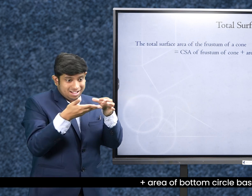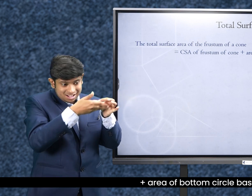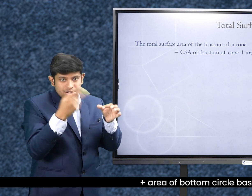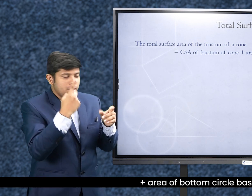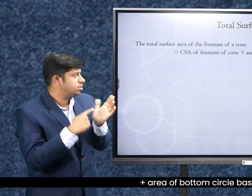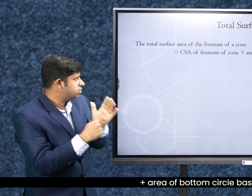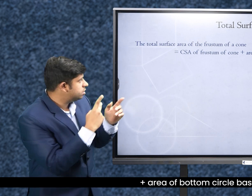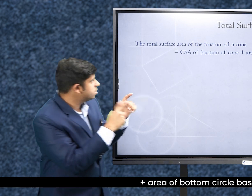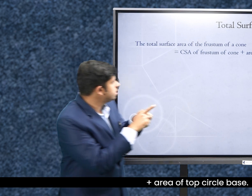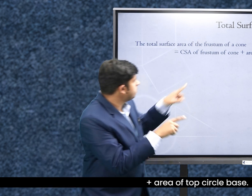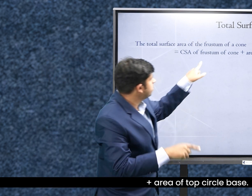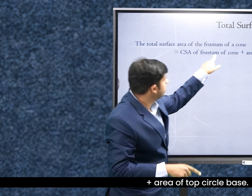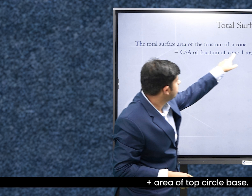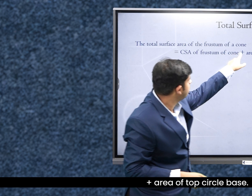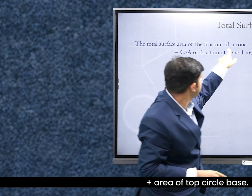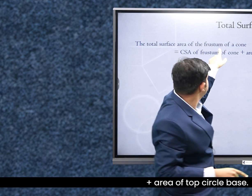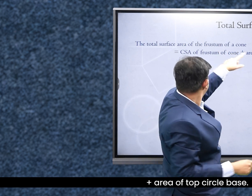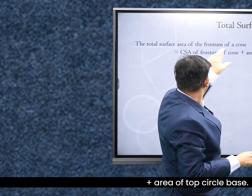bottom circle base plus area of top circle base.